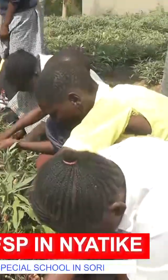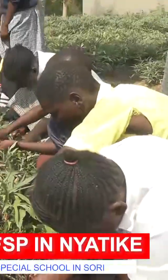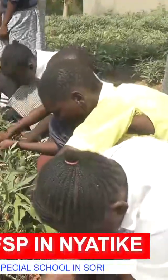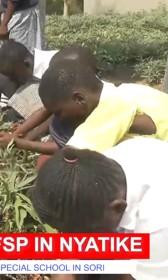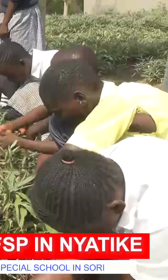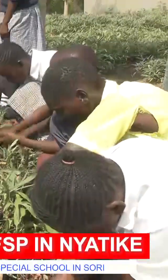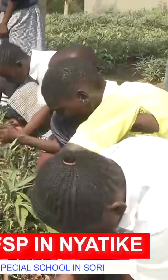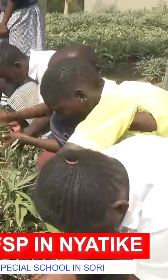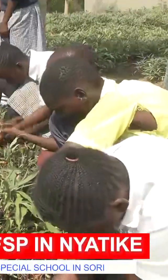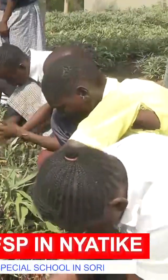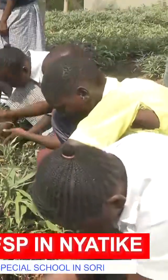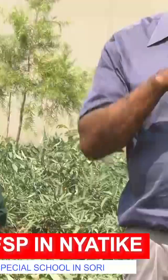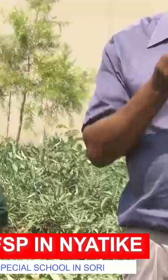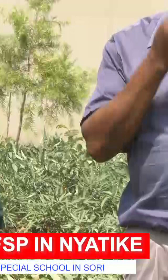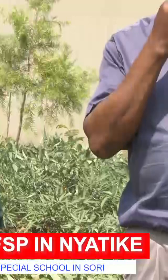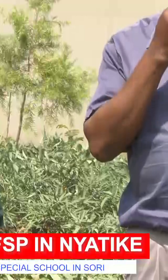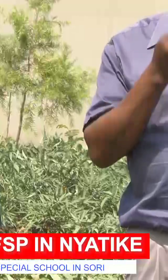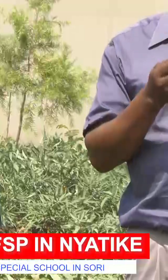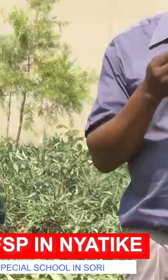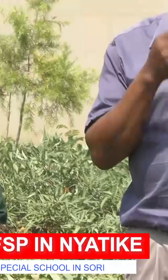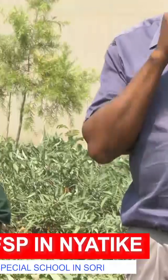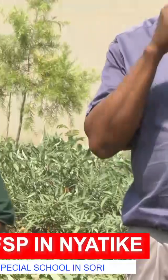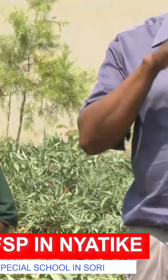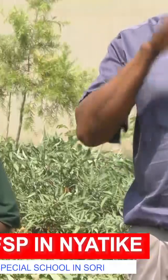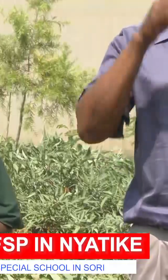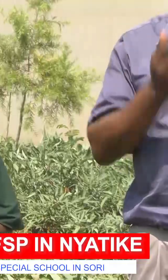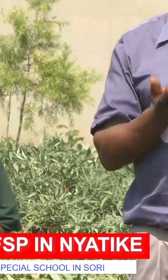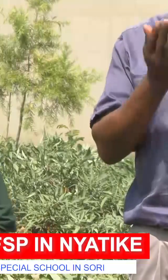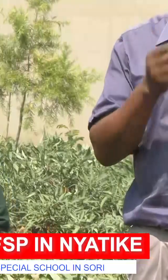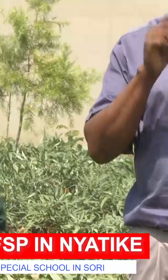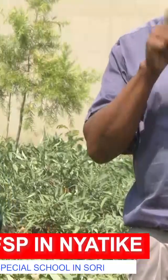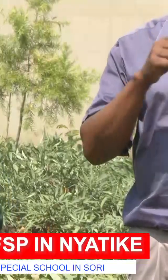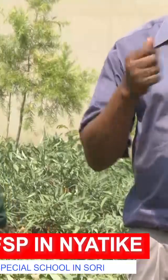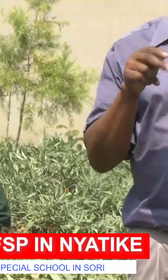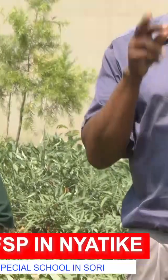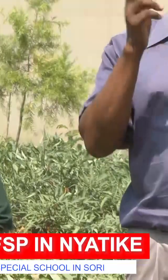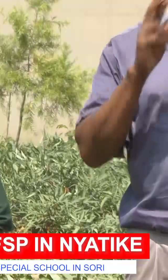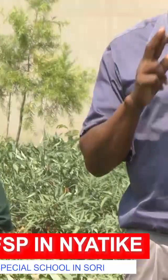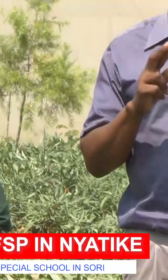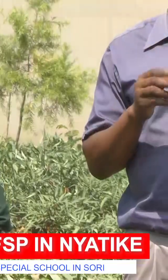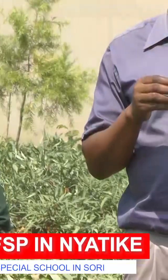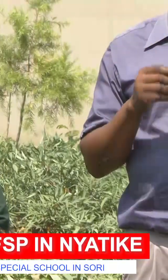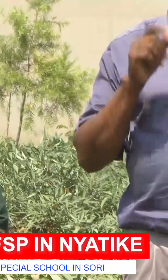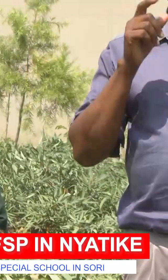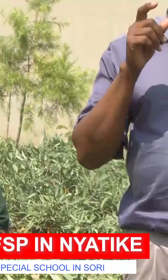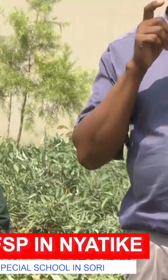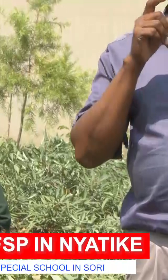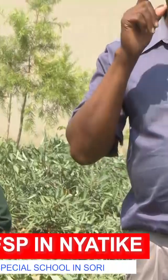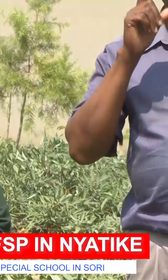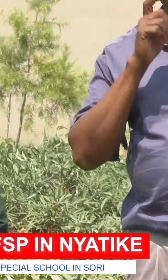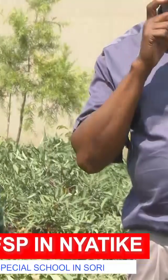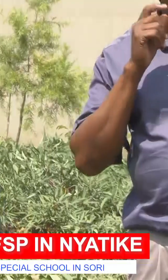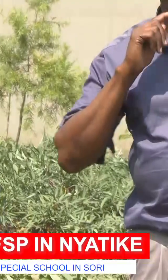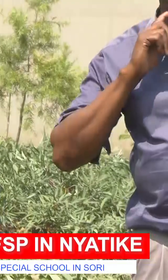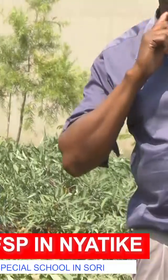to food is a bit limited when you compare to other regions. With the orange flesh sweet potato, is a crop that is